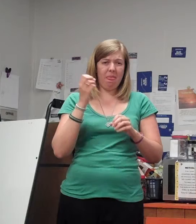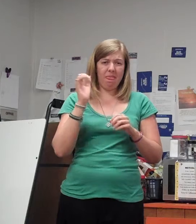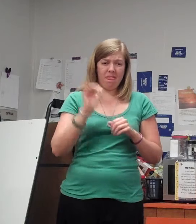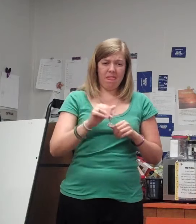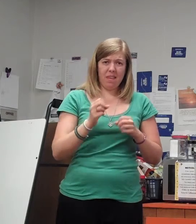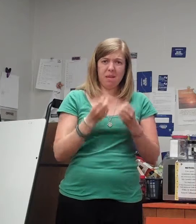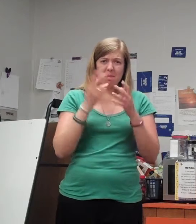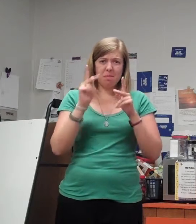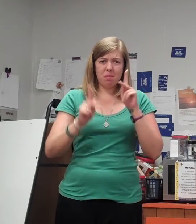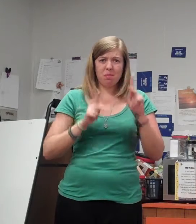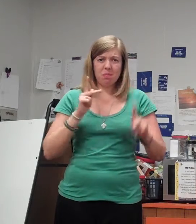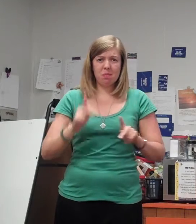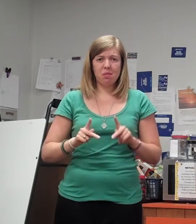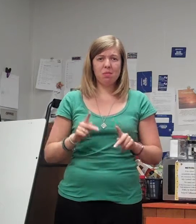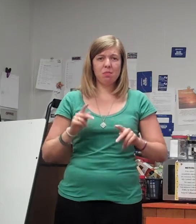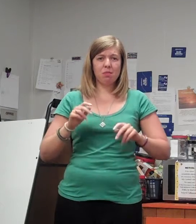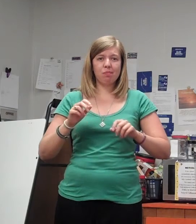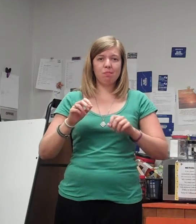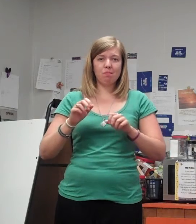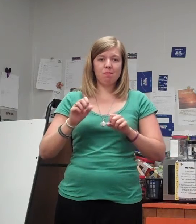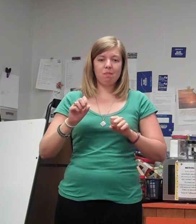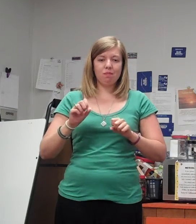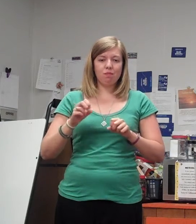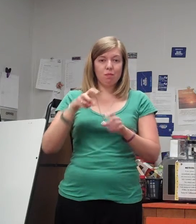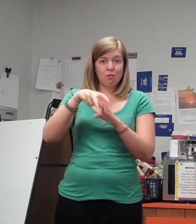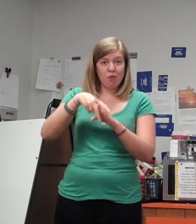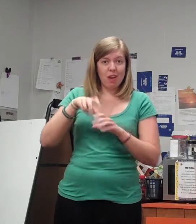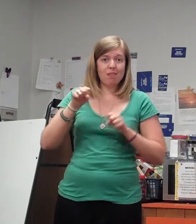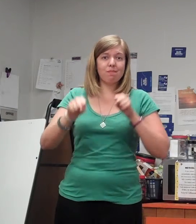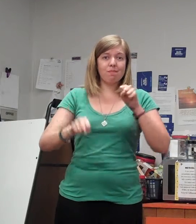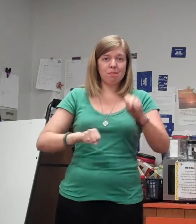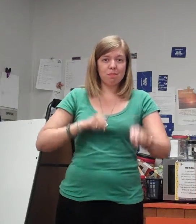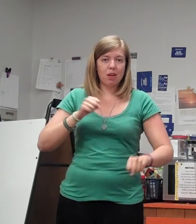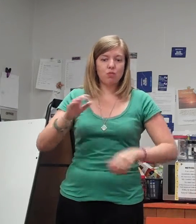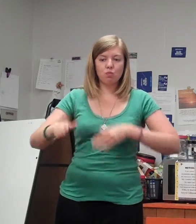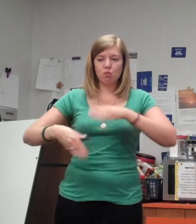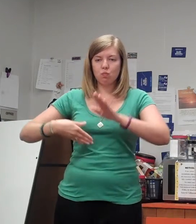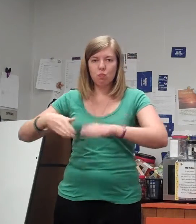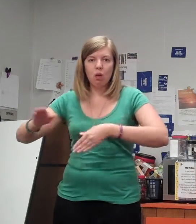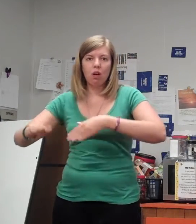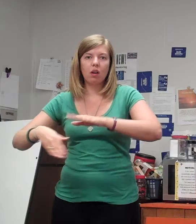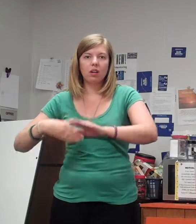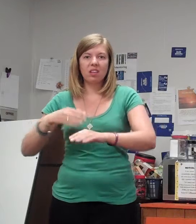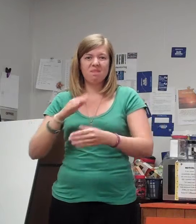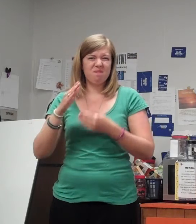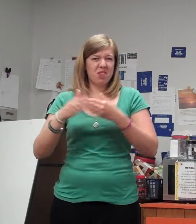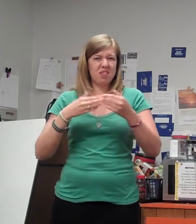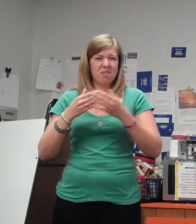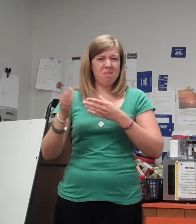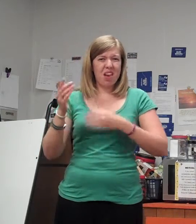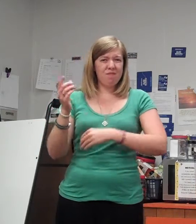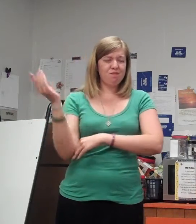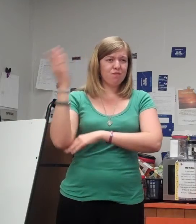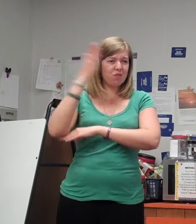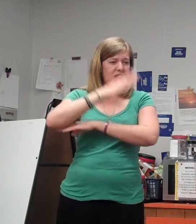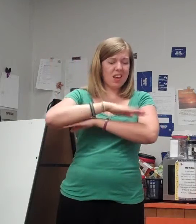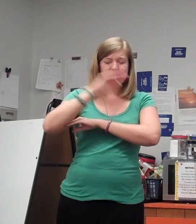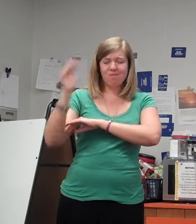many people riding bikes and walking out on the streets, doesn't matter what time of day or night. And this is what we arrive